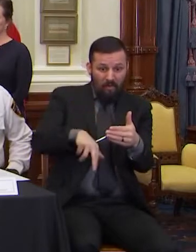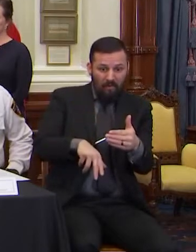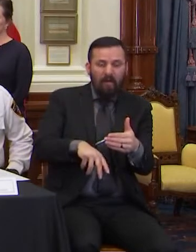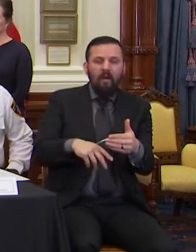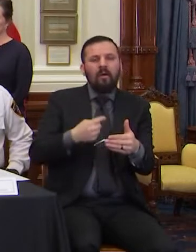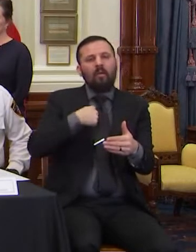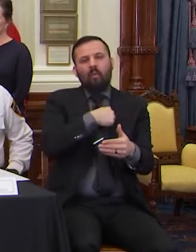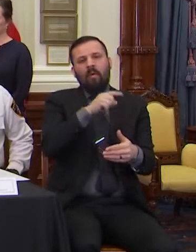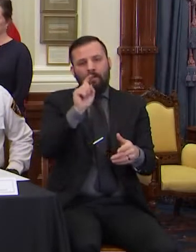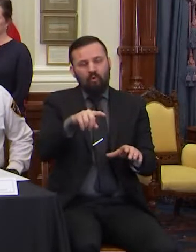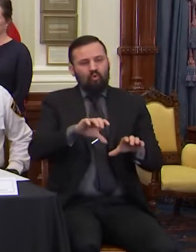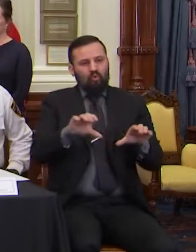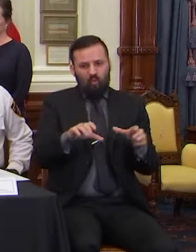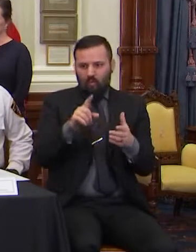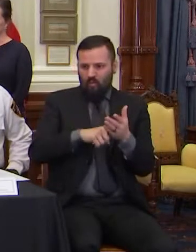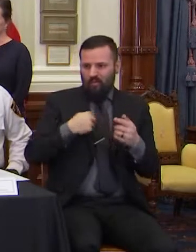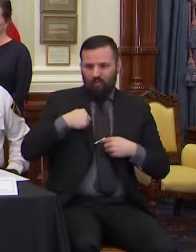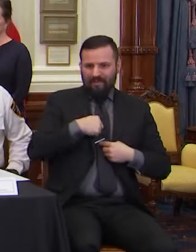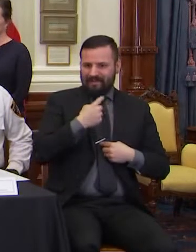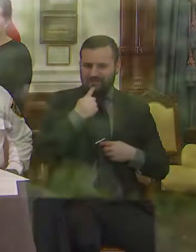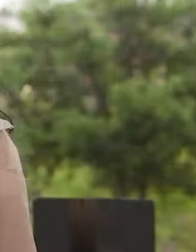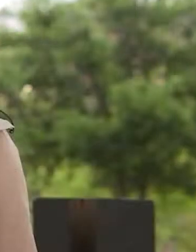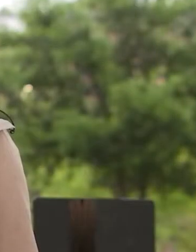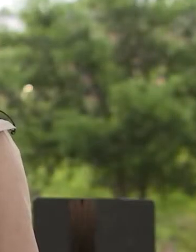the things that we've been talking about all along.